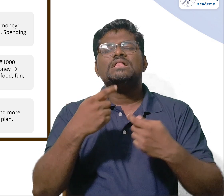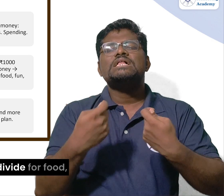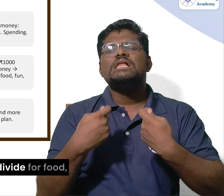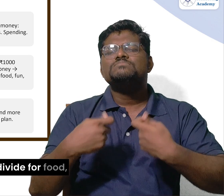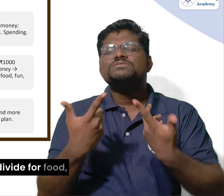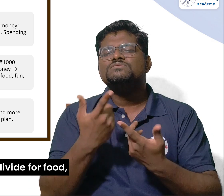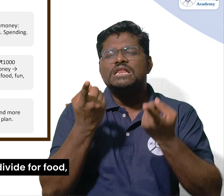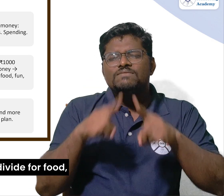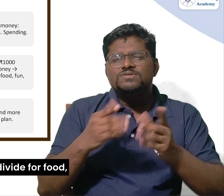Divide for food,